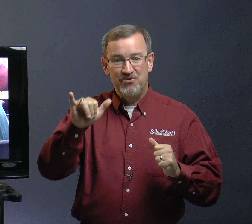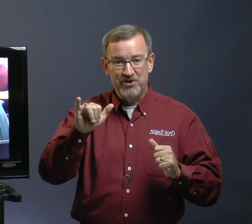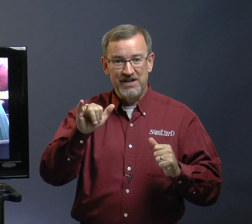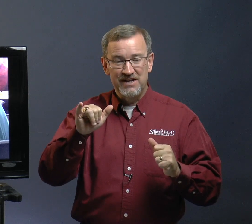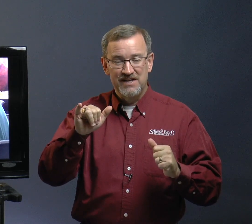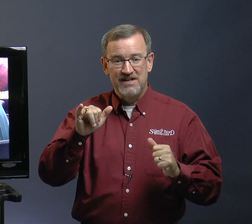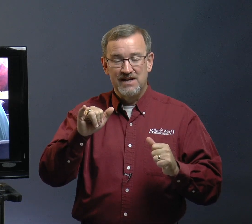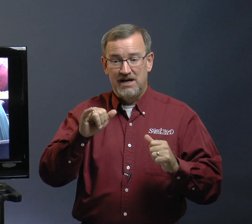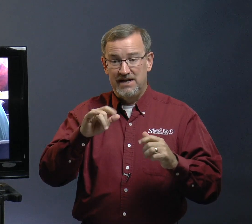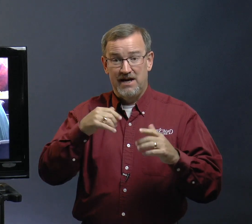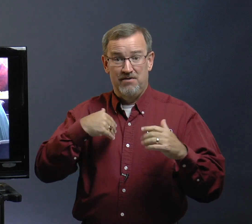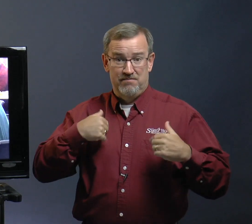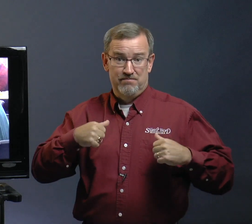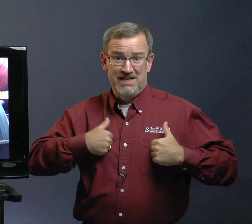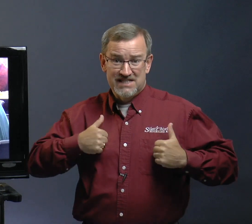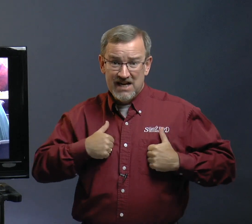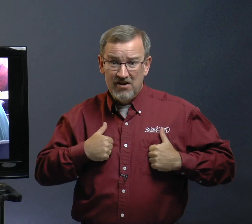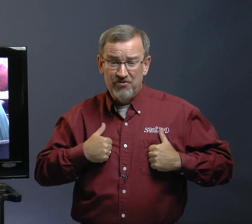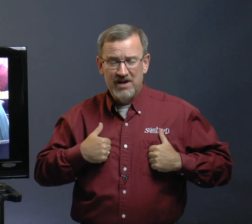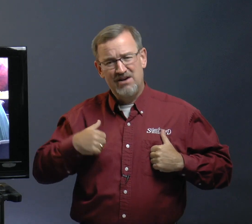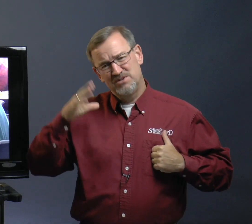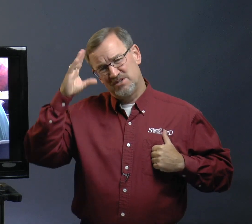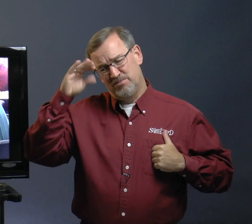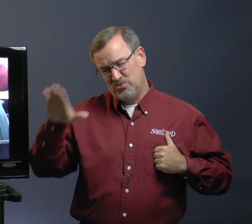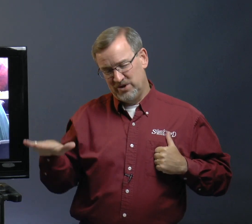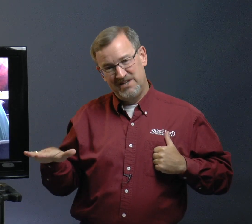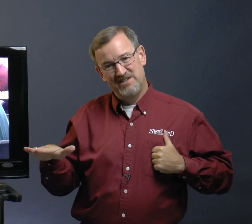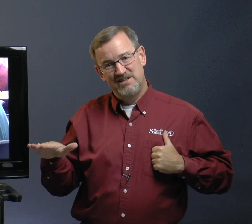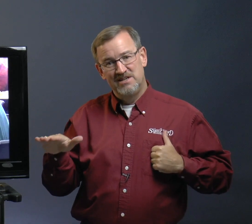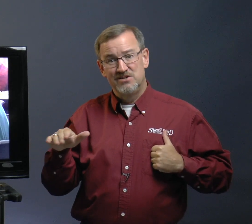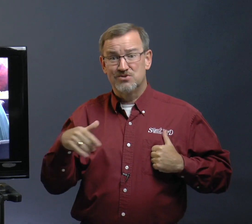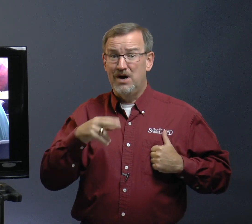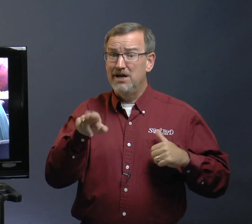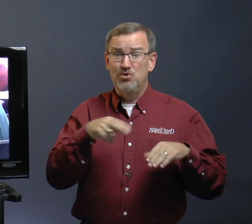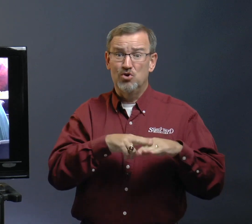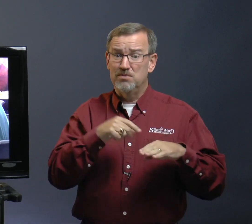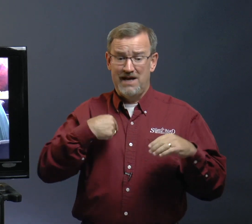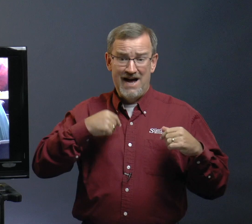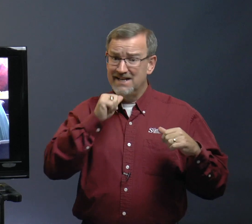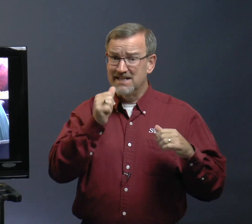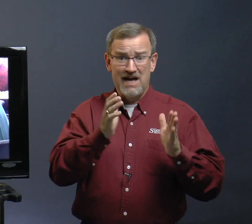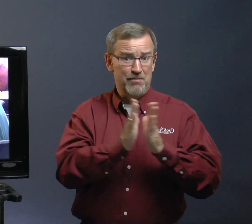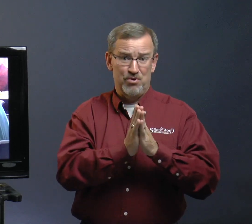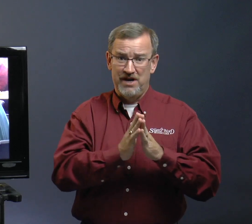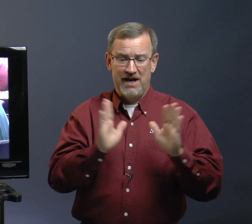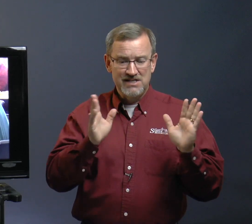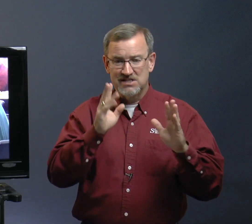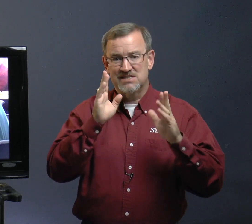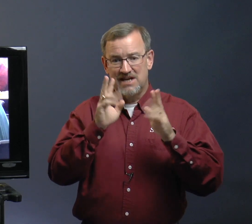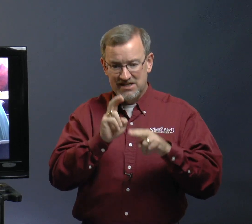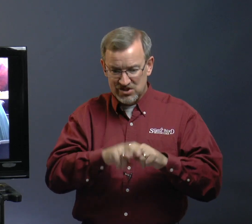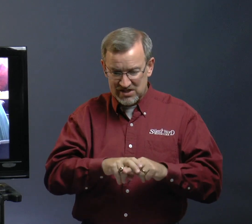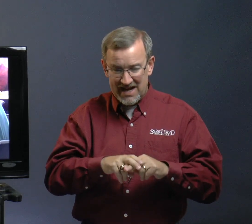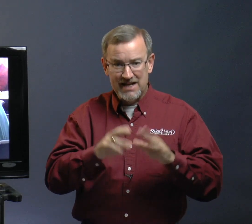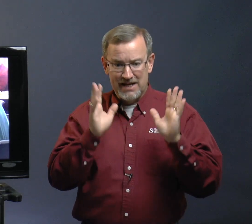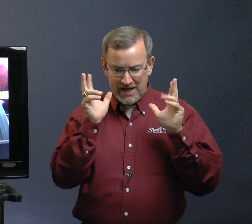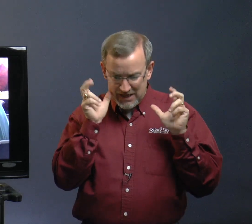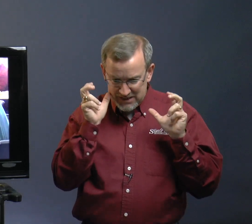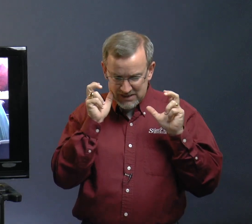Henry. Now, myself, I was just a boy. So I did not pray. I just sat and I